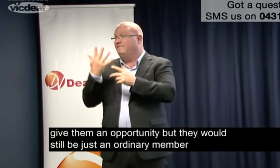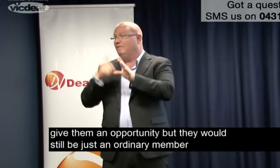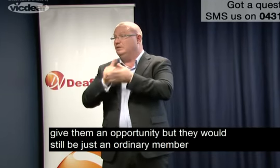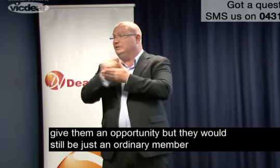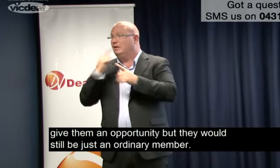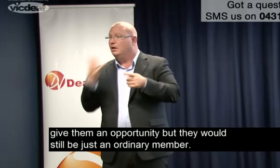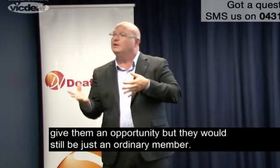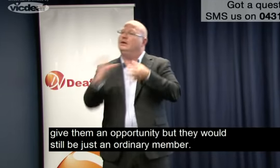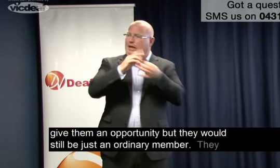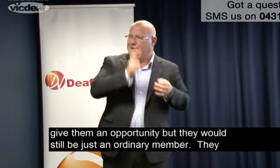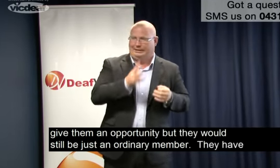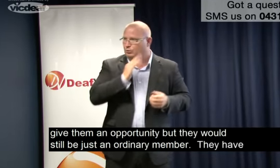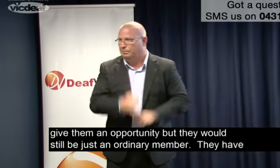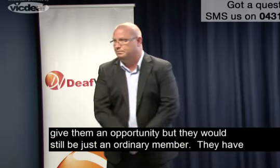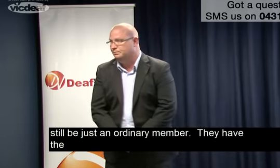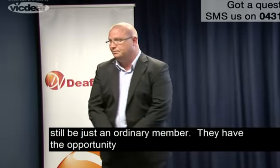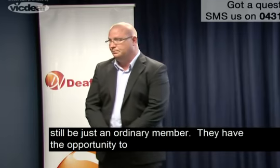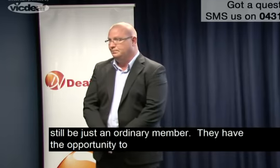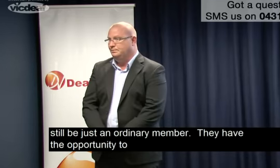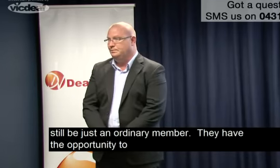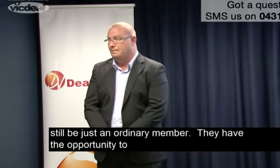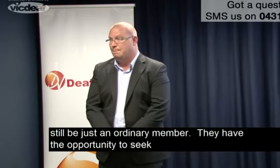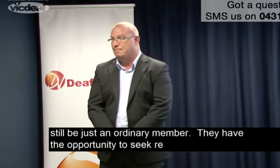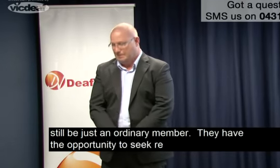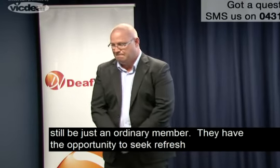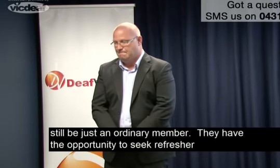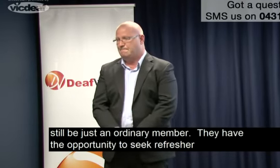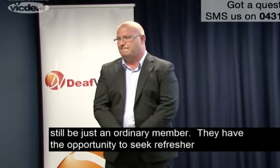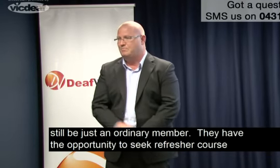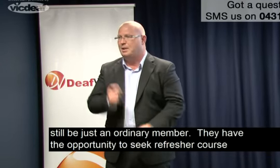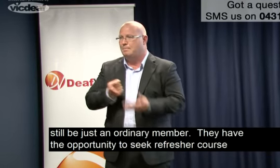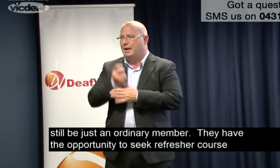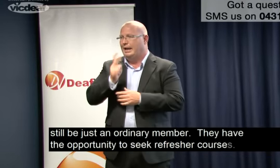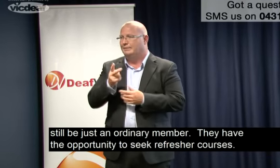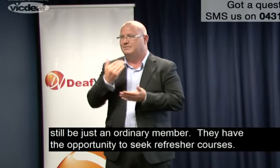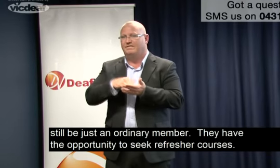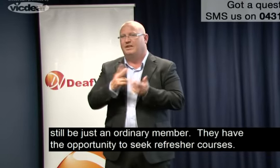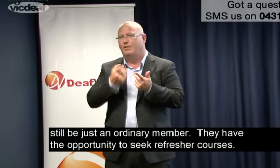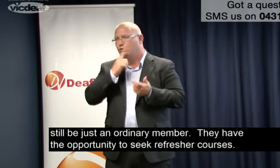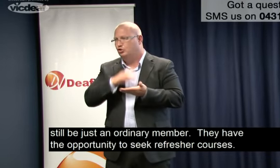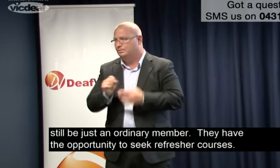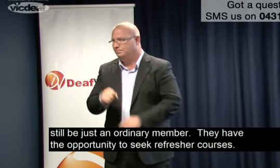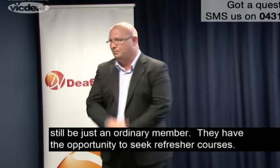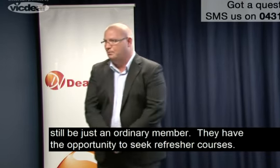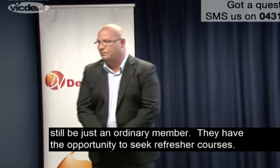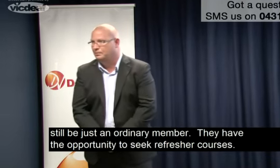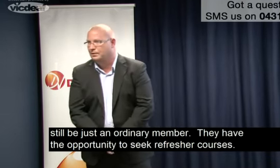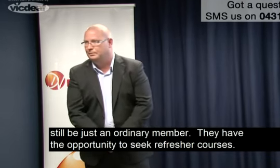to seek out refresher courses and then could end up in the deaf-friendly initiative later on. And yes, they would have to pay